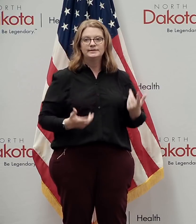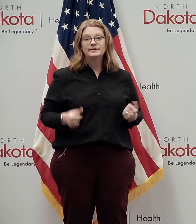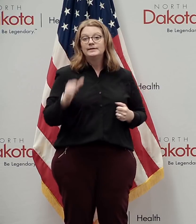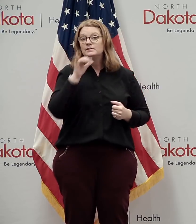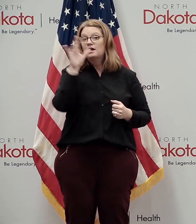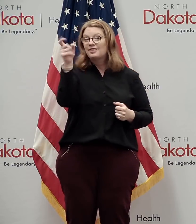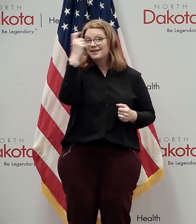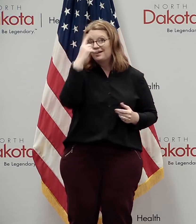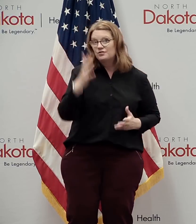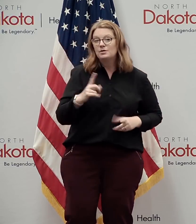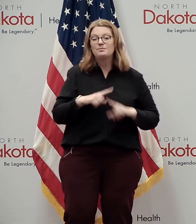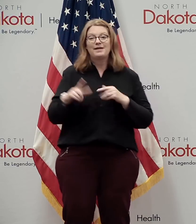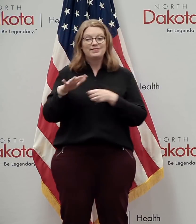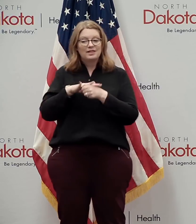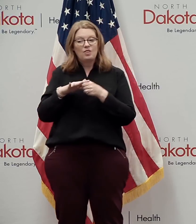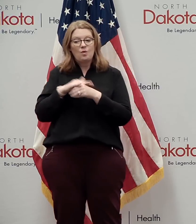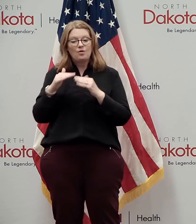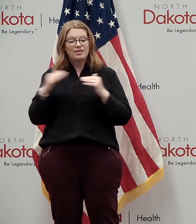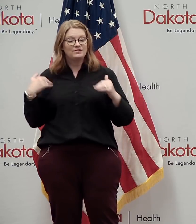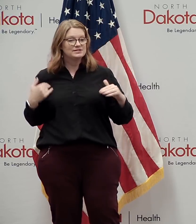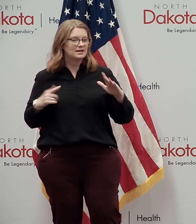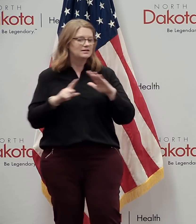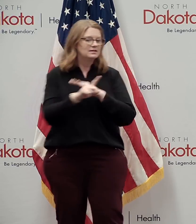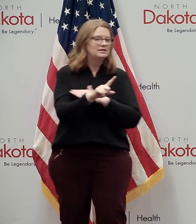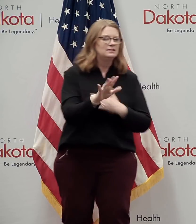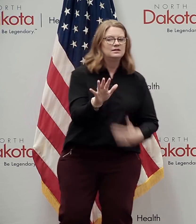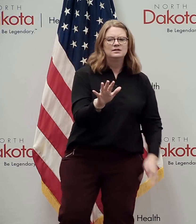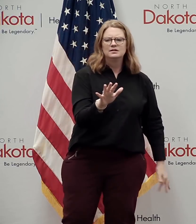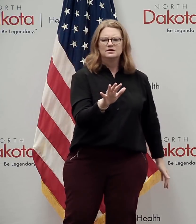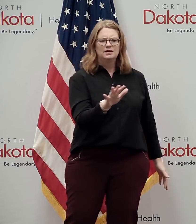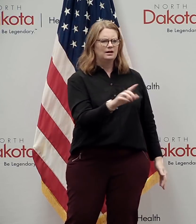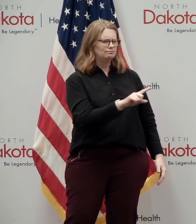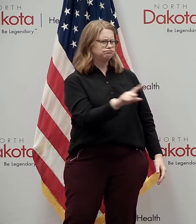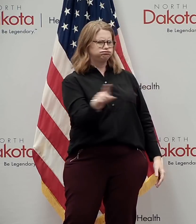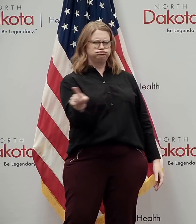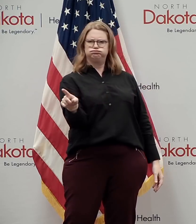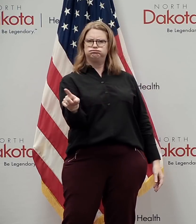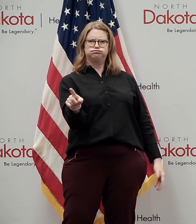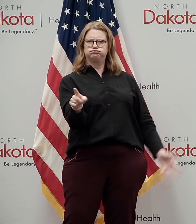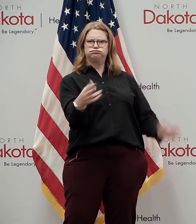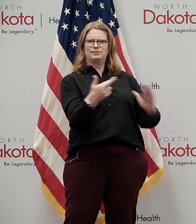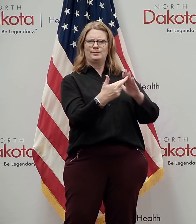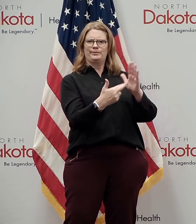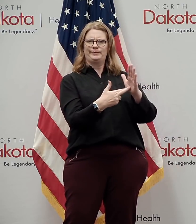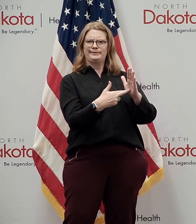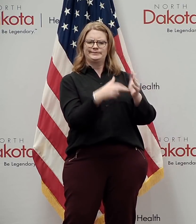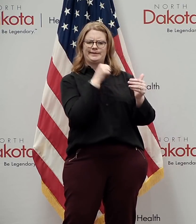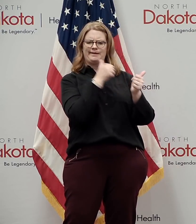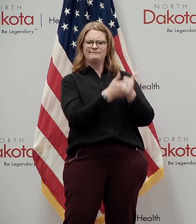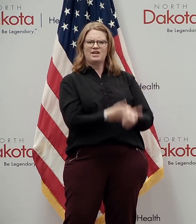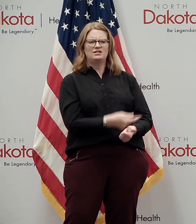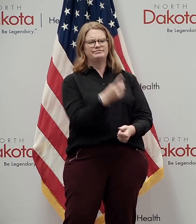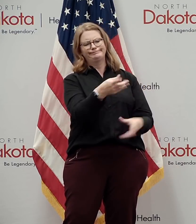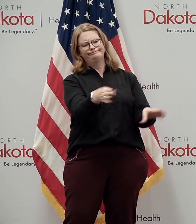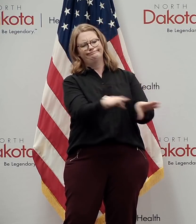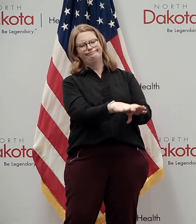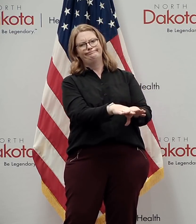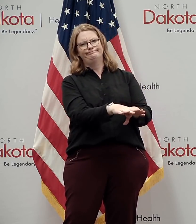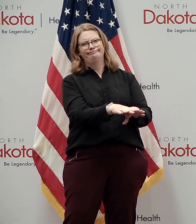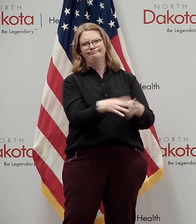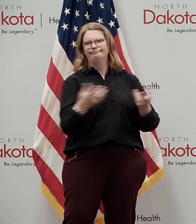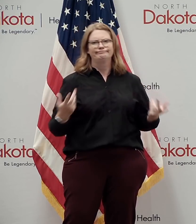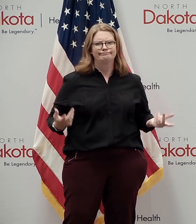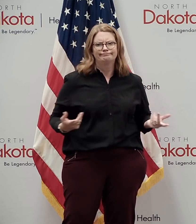governor, but they've come in at the local level and said, hey, look, you're not following the guidelines. We're shutting you down for a week, or till you clean out